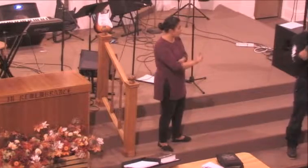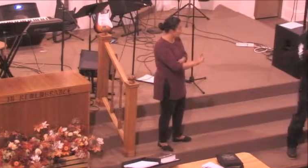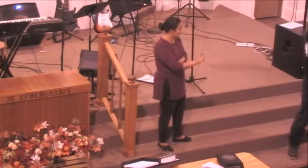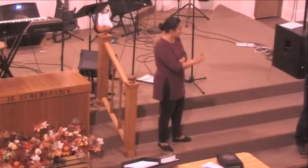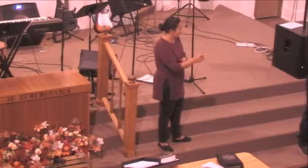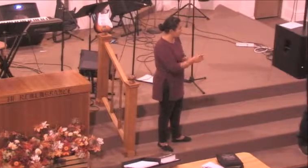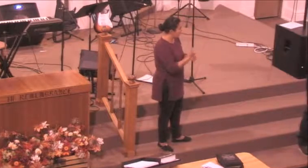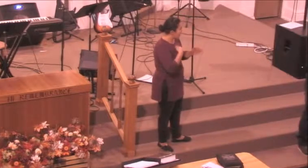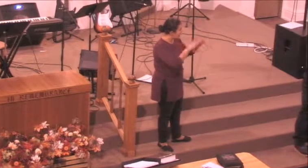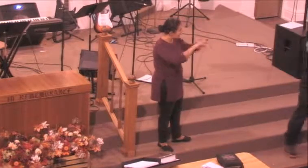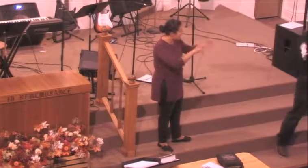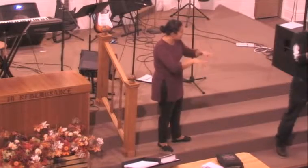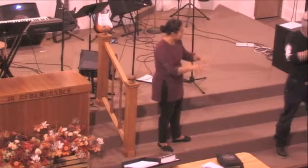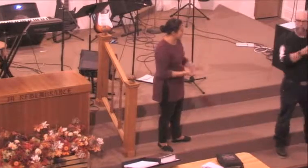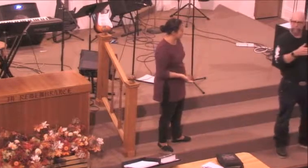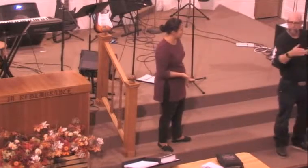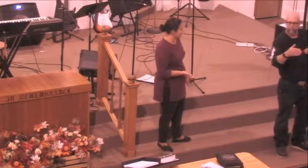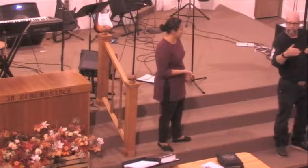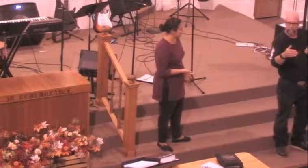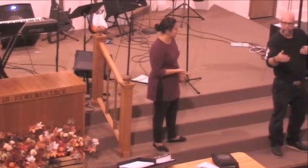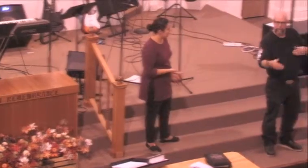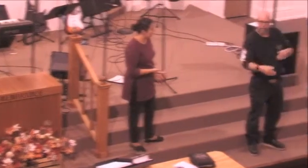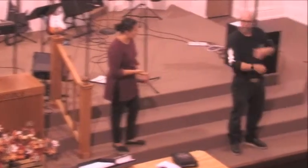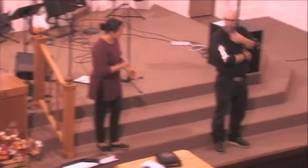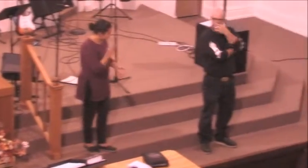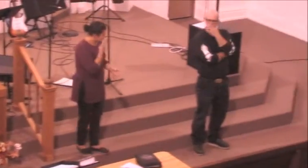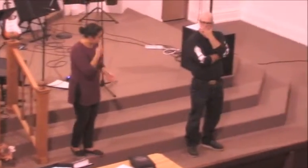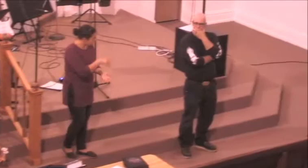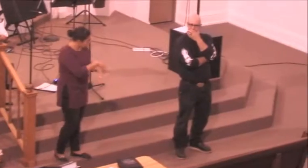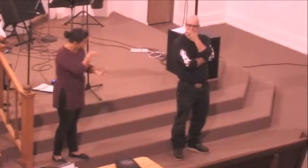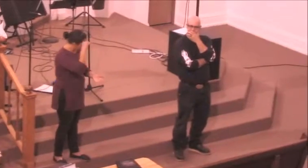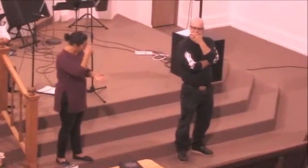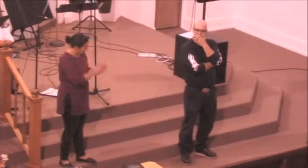you learned what the teacher taught you.